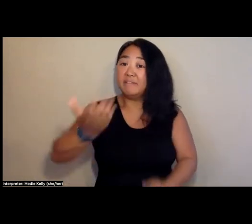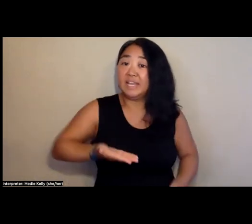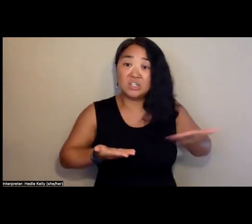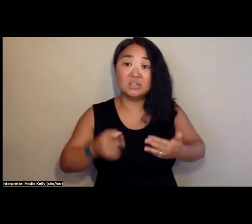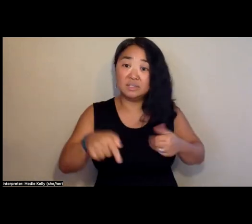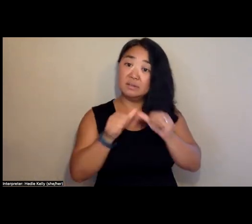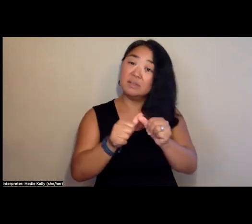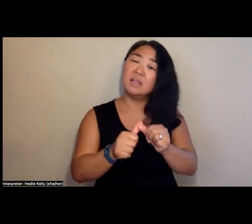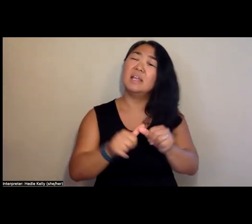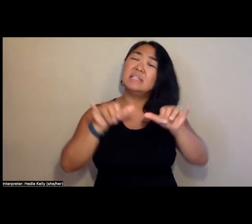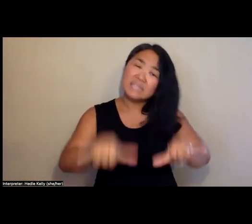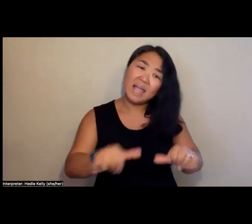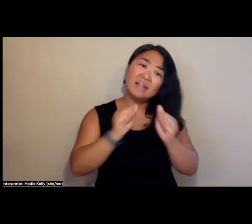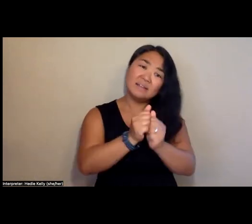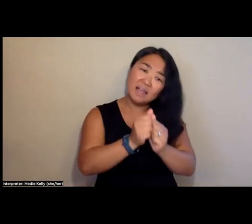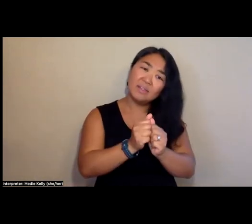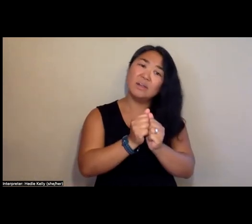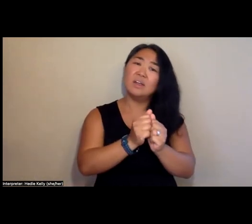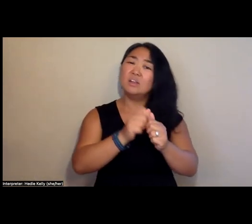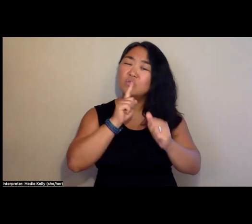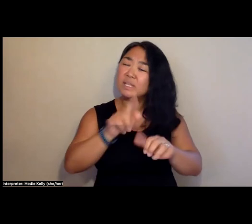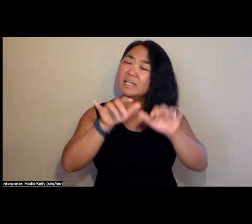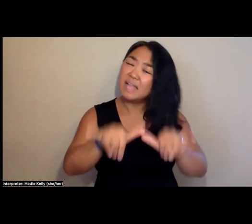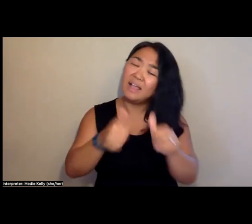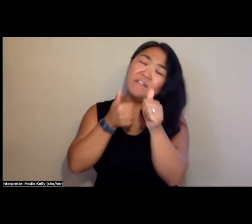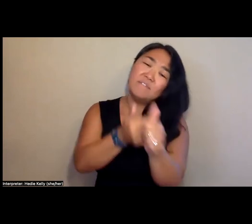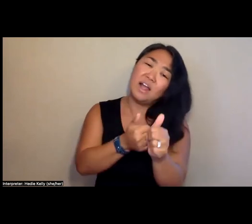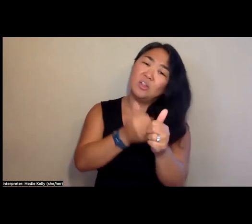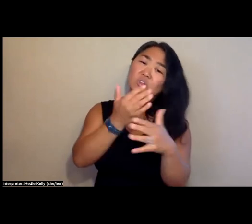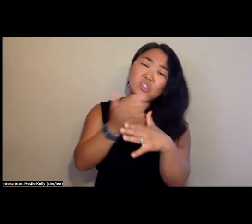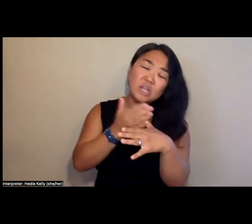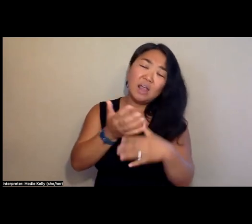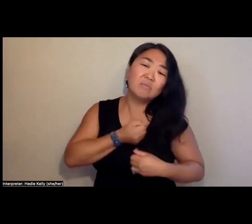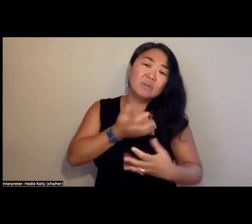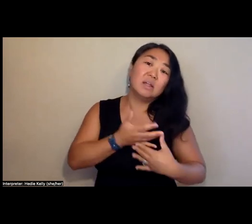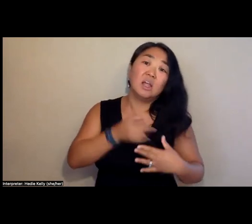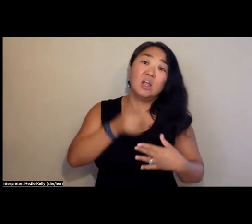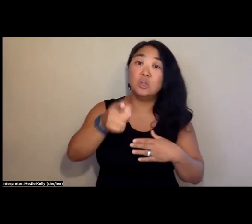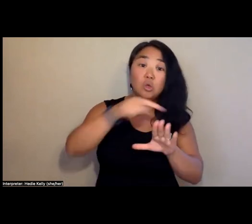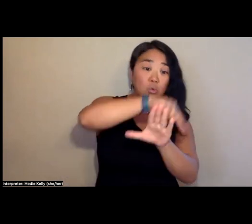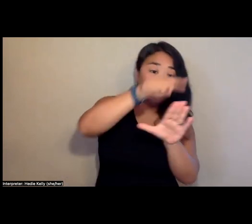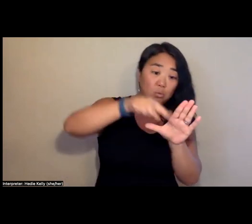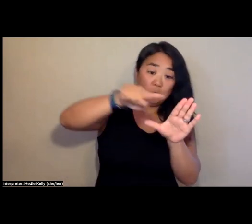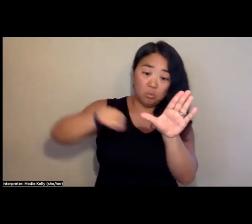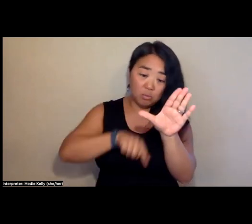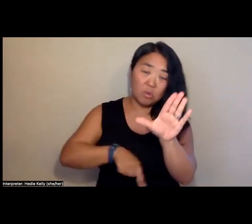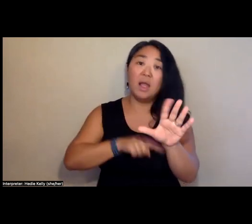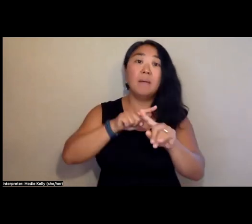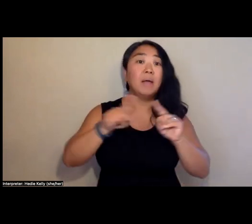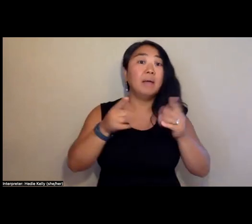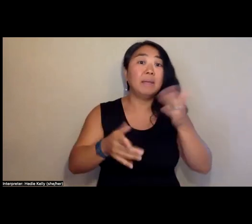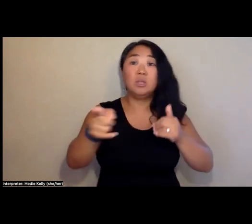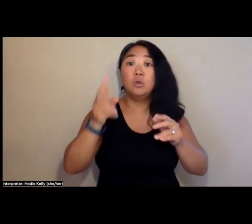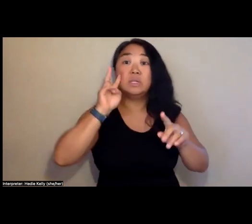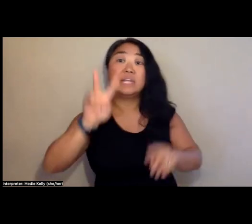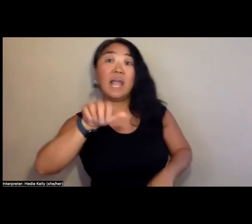stay with us and follow and participate and share. And just because you walked all the way around the city doesn't mean you wouldn't see it a totally different way if you walked it again another time with